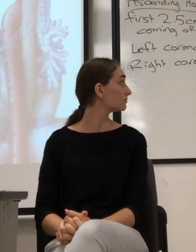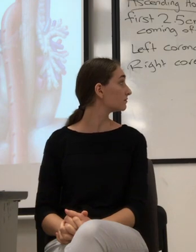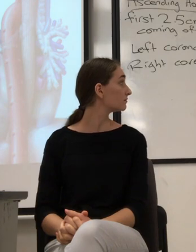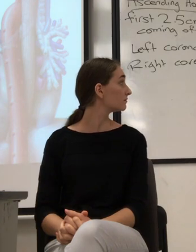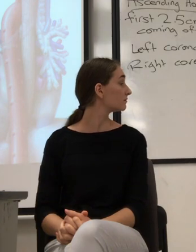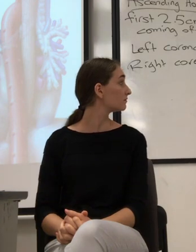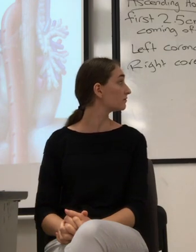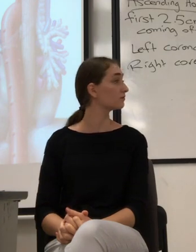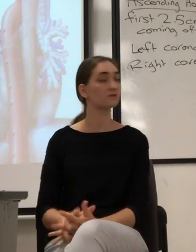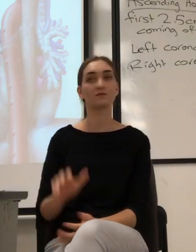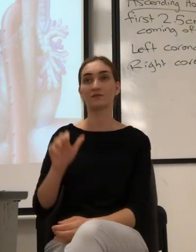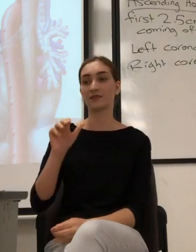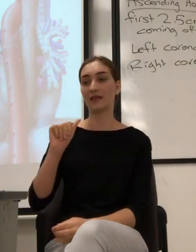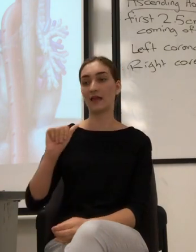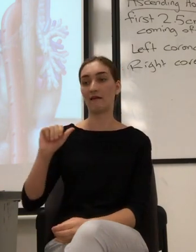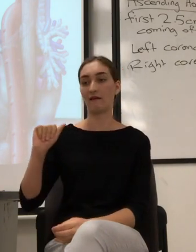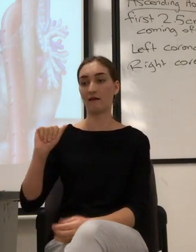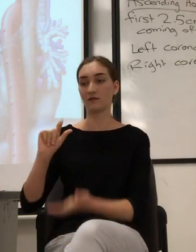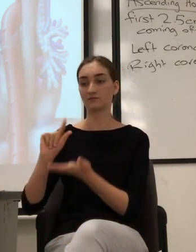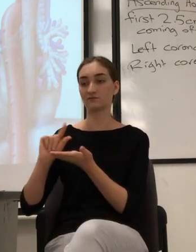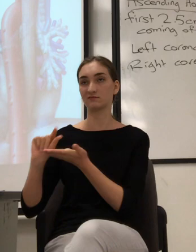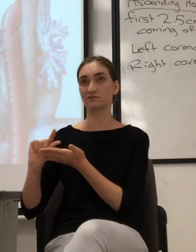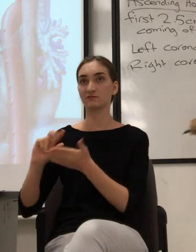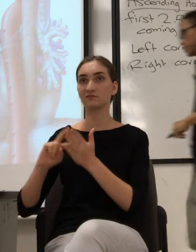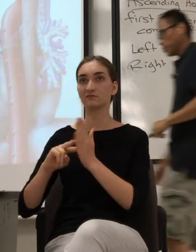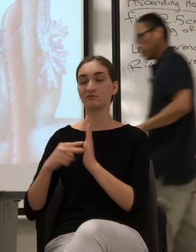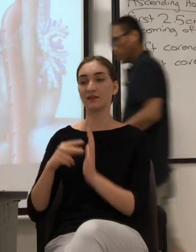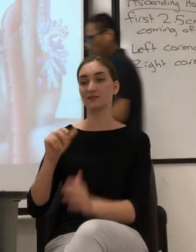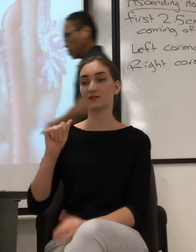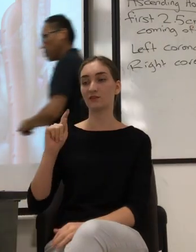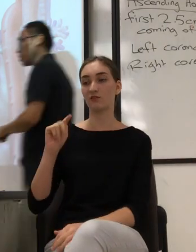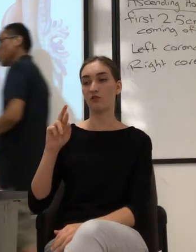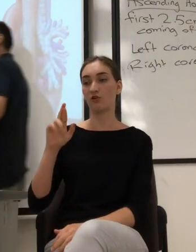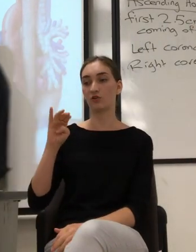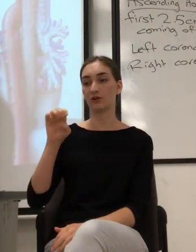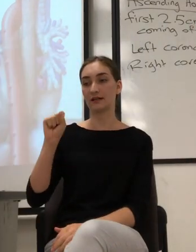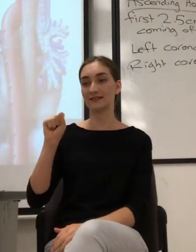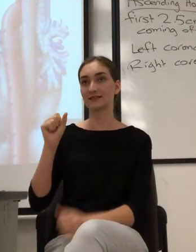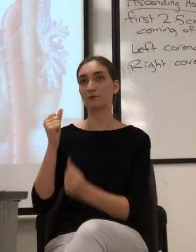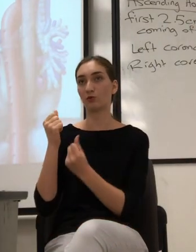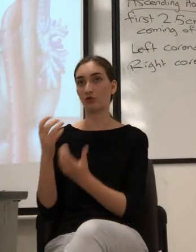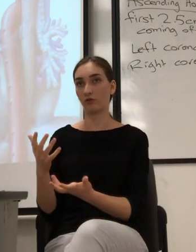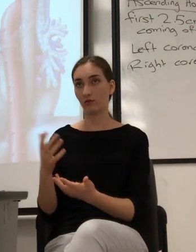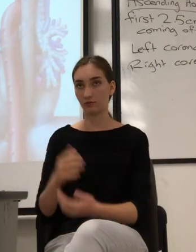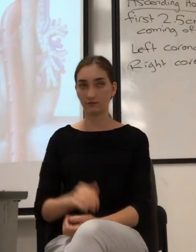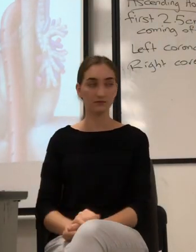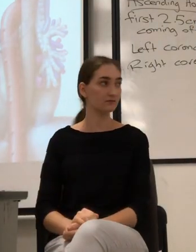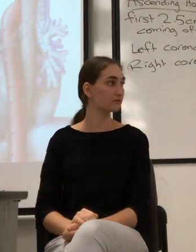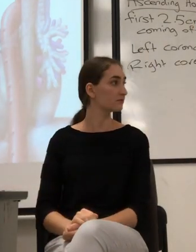So little a again is my abbreviation for arteries plural.